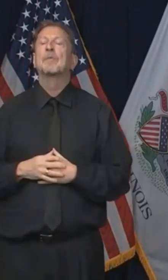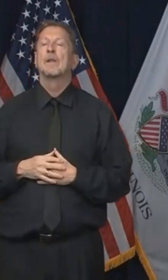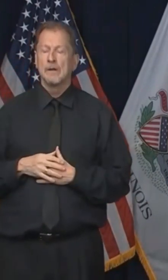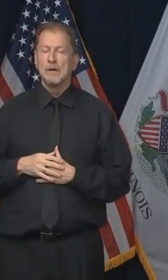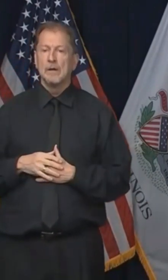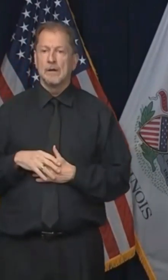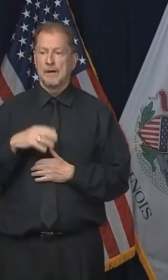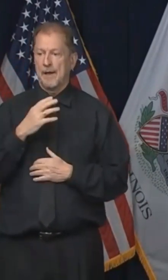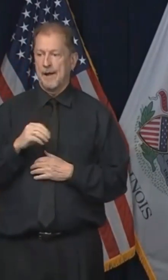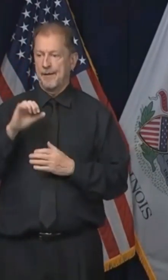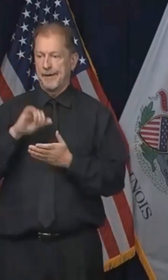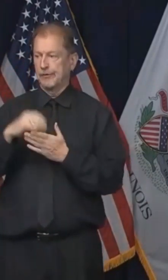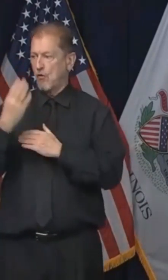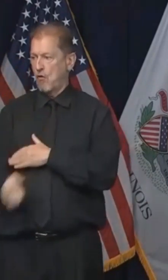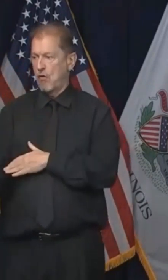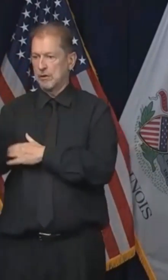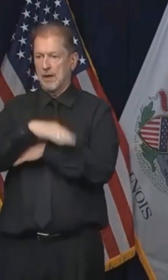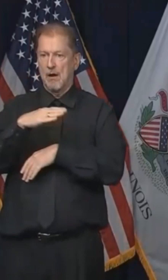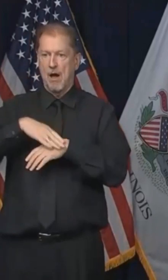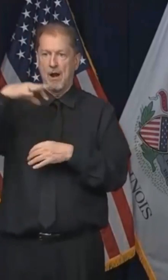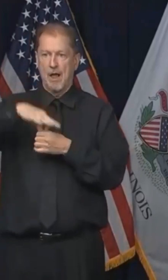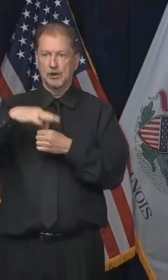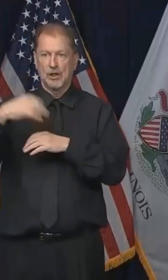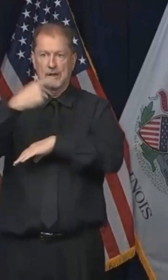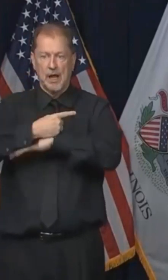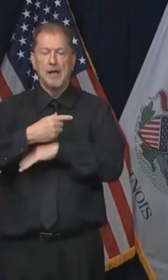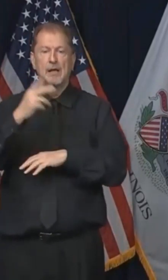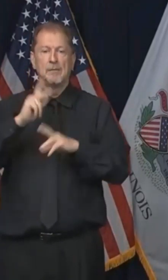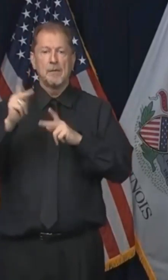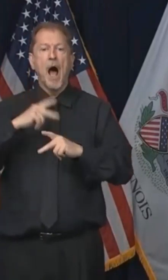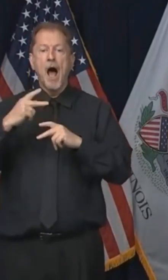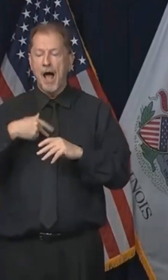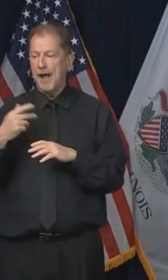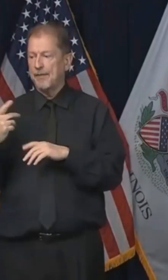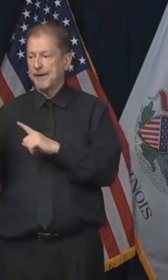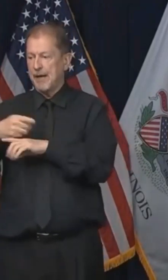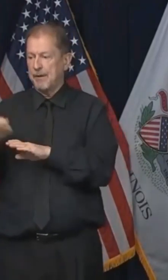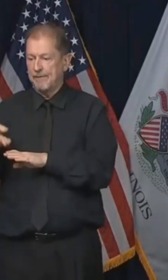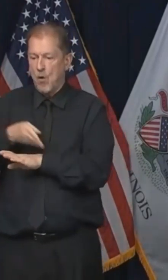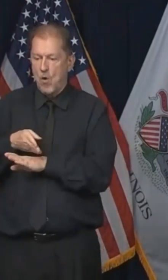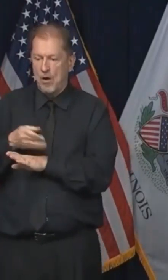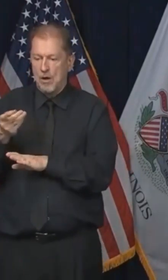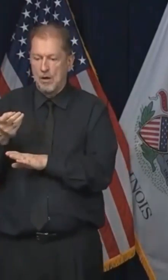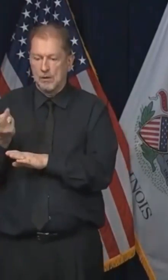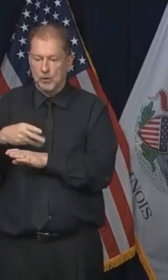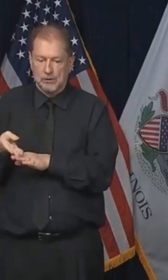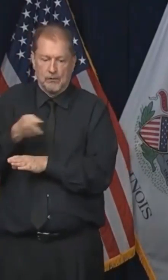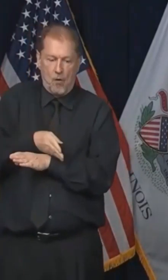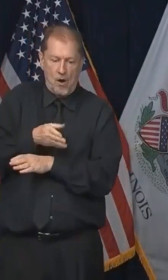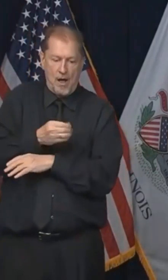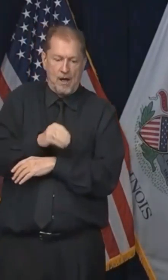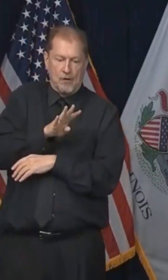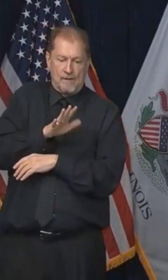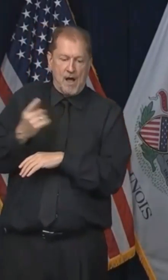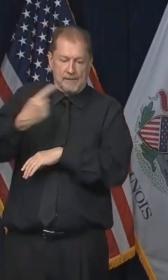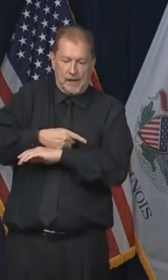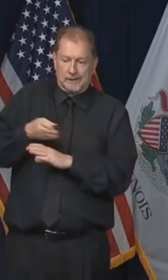an all-day vote on Election Day, and people had the ability all day the day before and all day the day before that and 45 days before